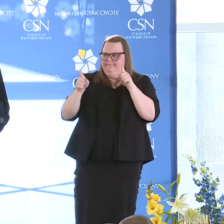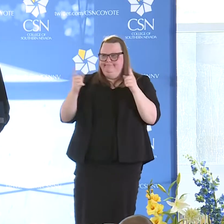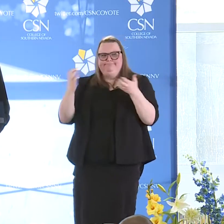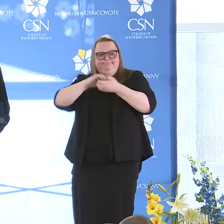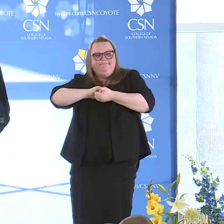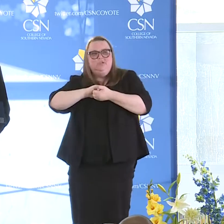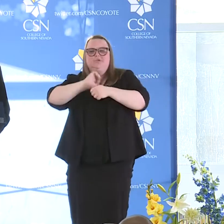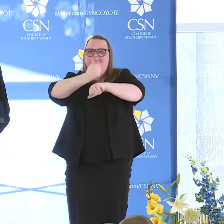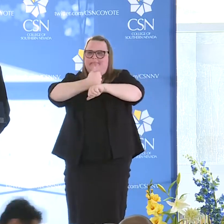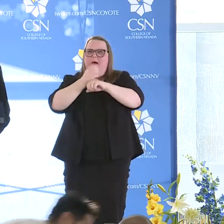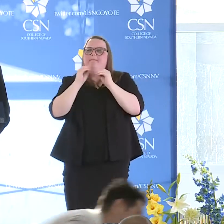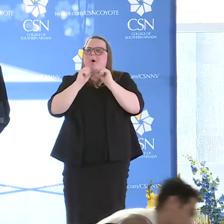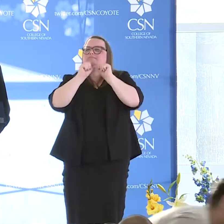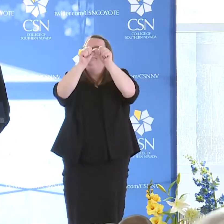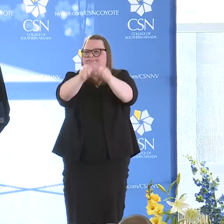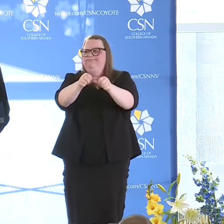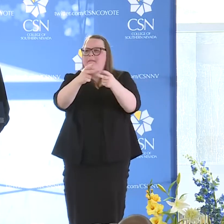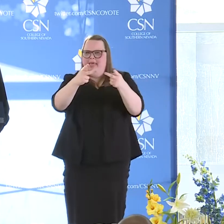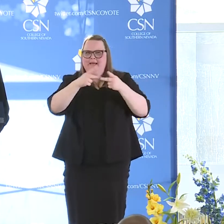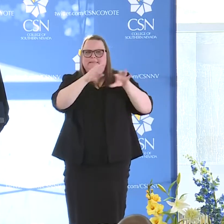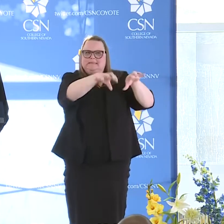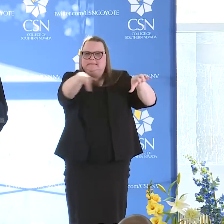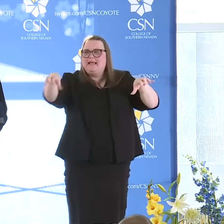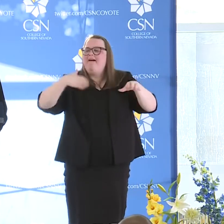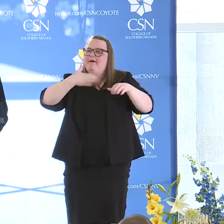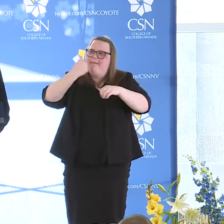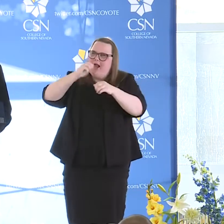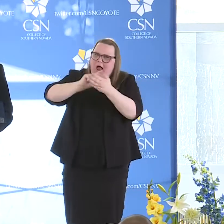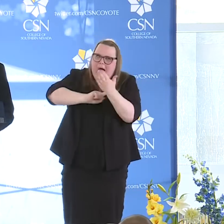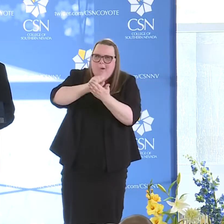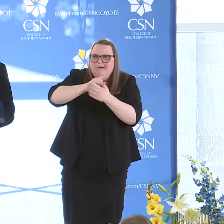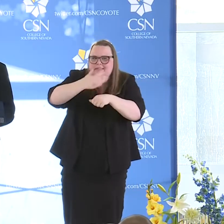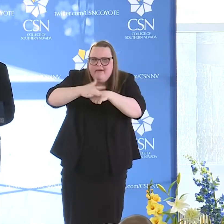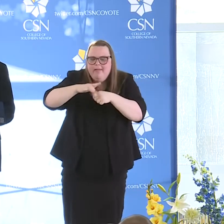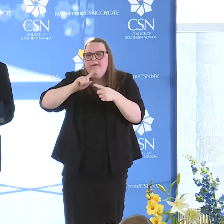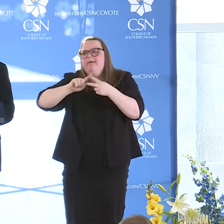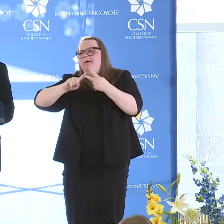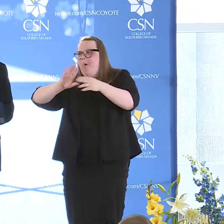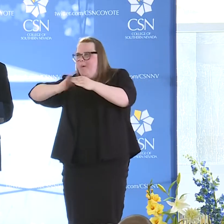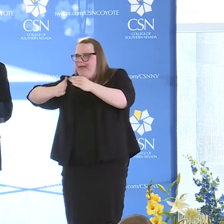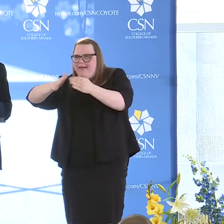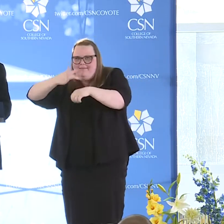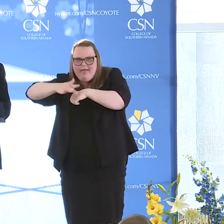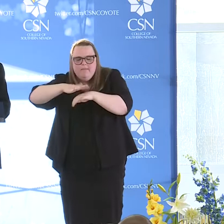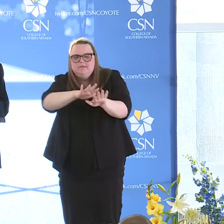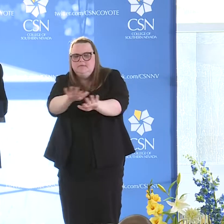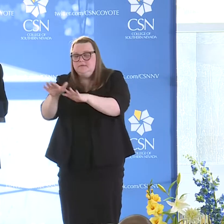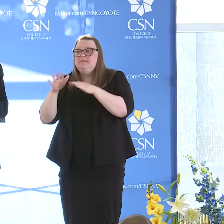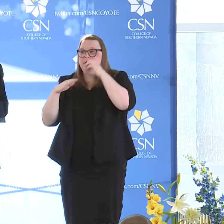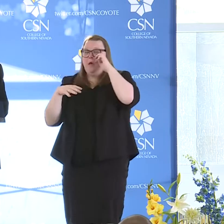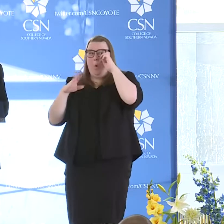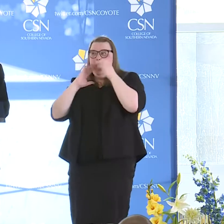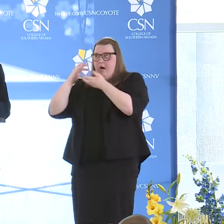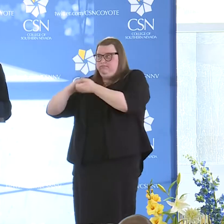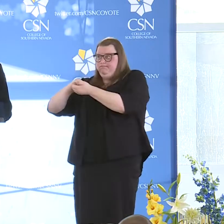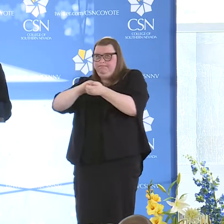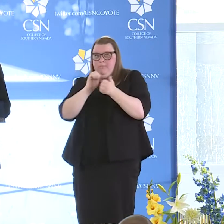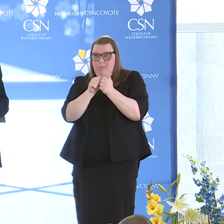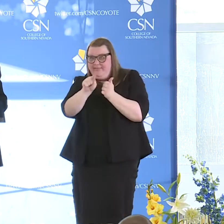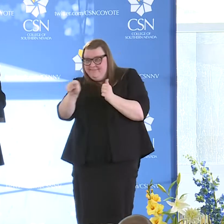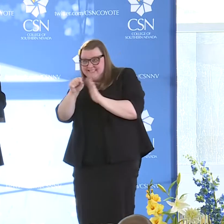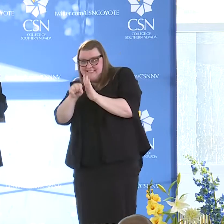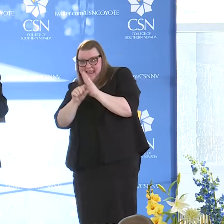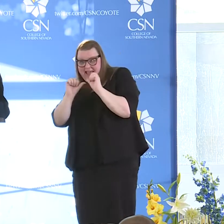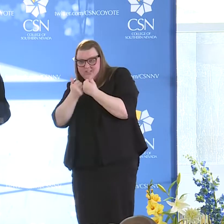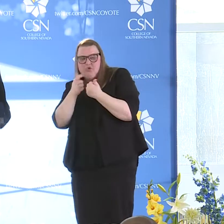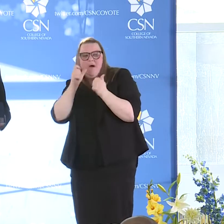sites with better hours and weekend availability. This effort includes working with our state agencies who have identified